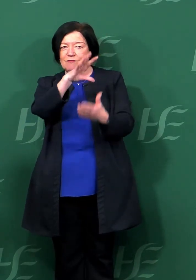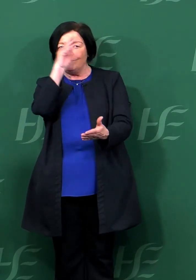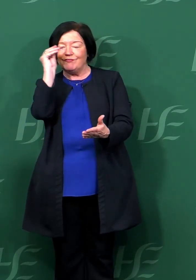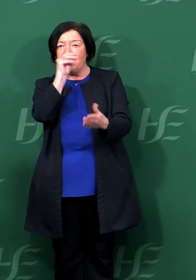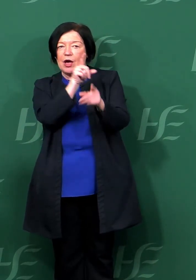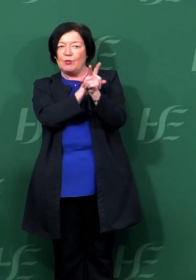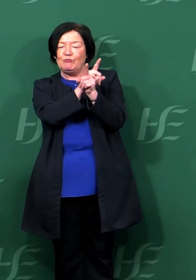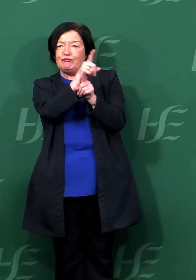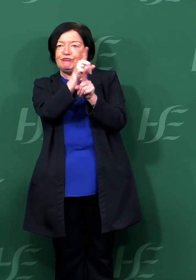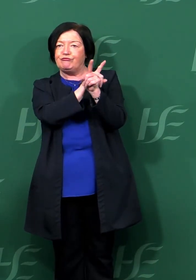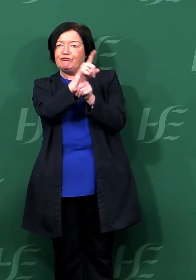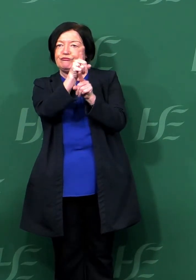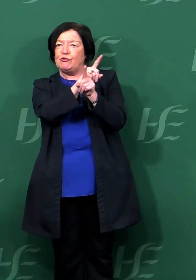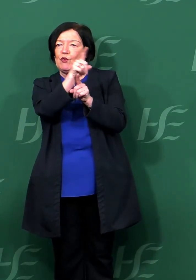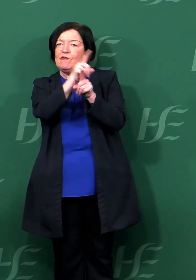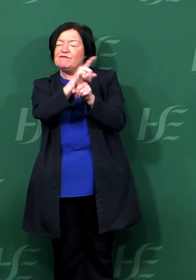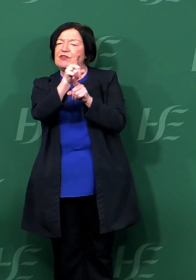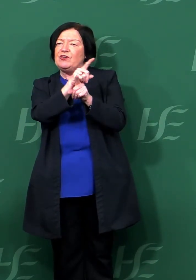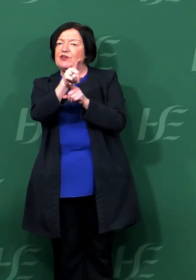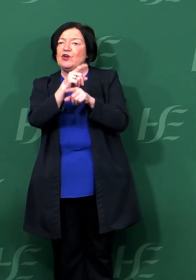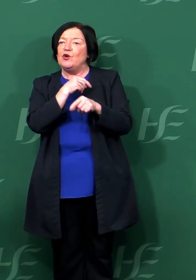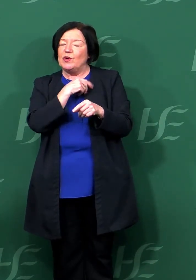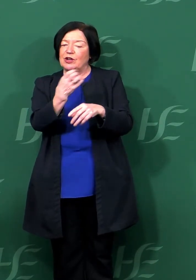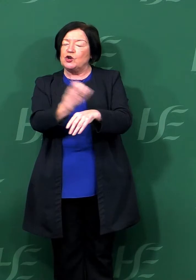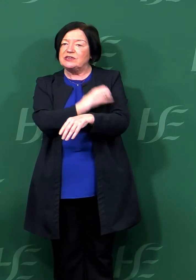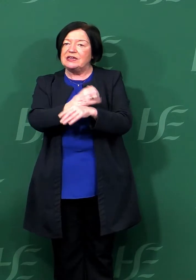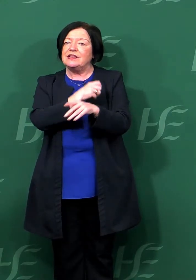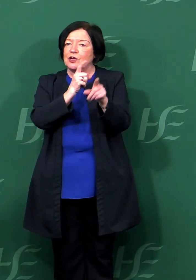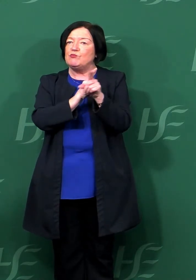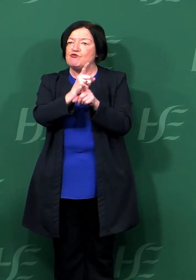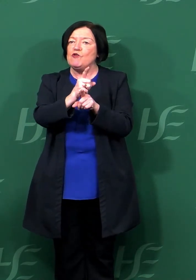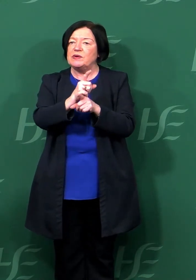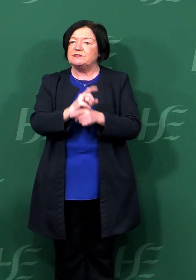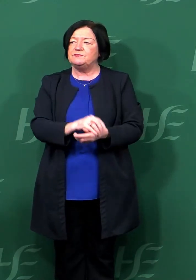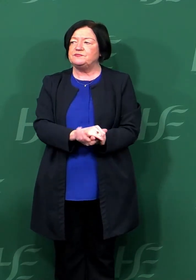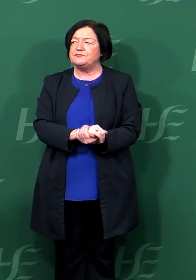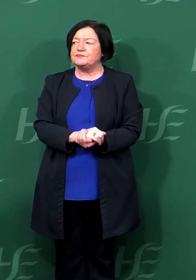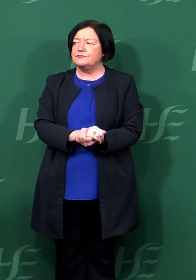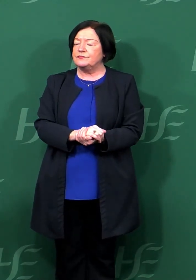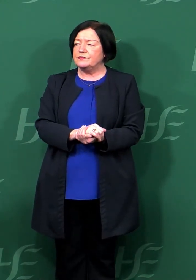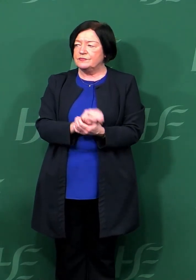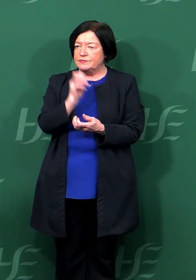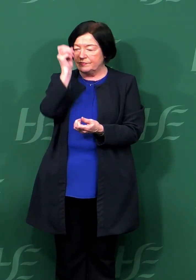to improve more. We will continue that improvement work.